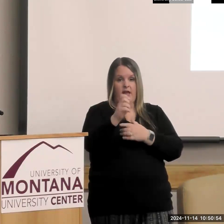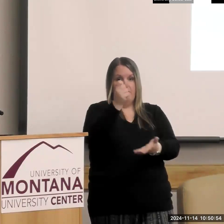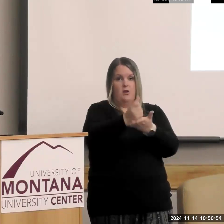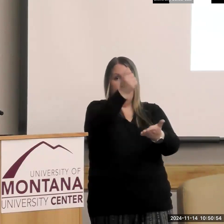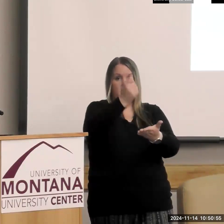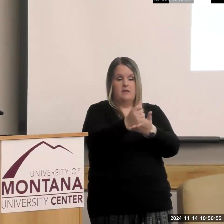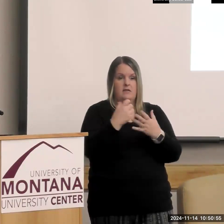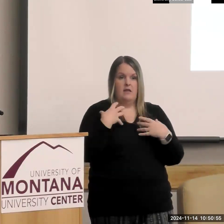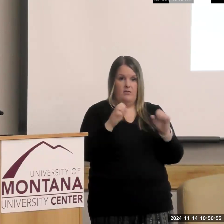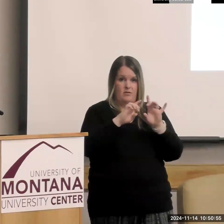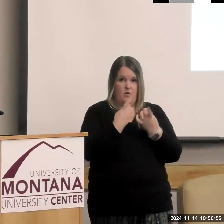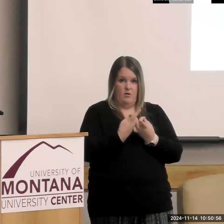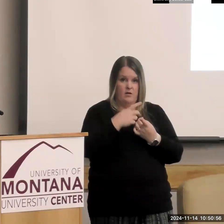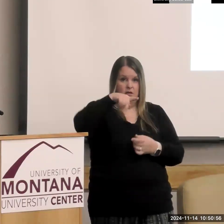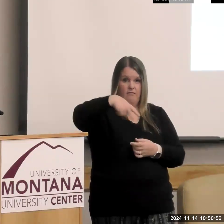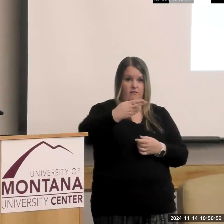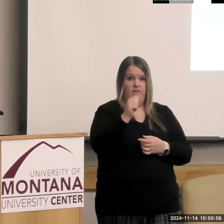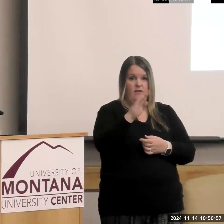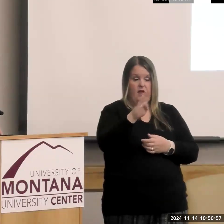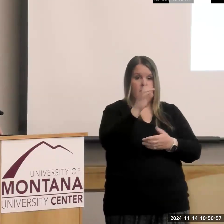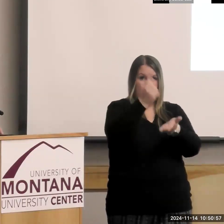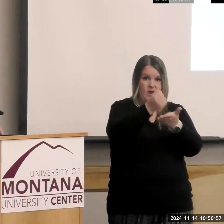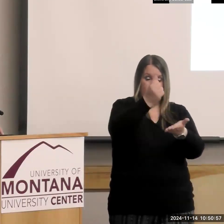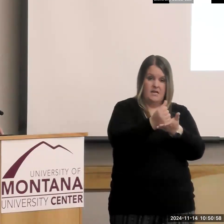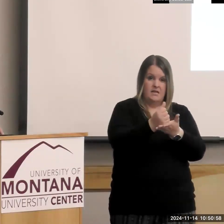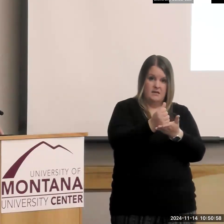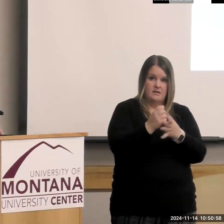right? And FAB accredited health departments that